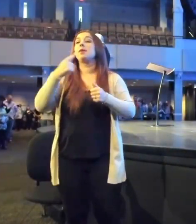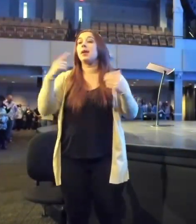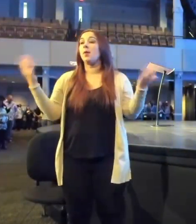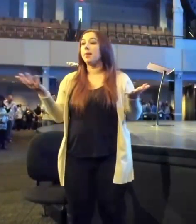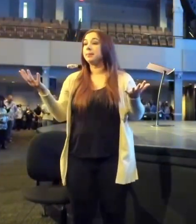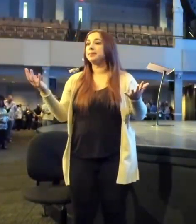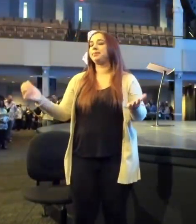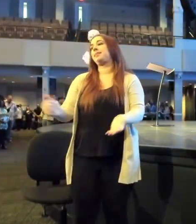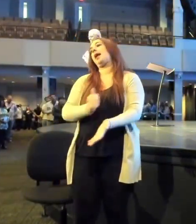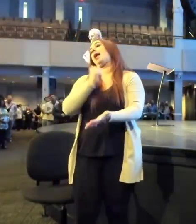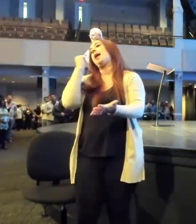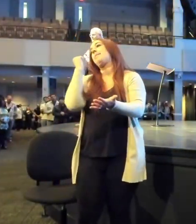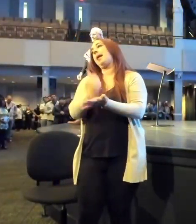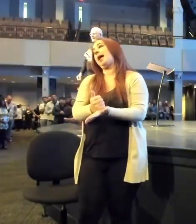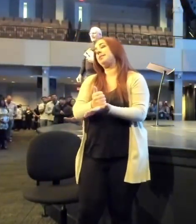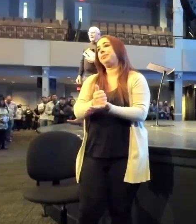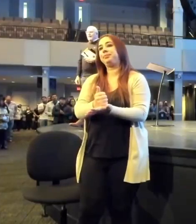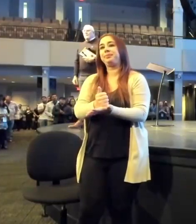together said,